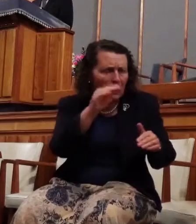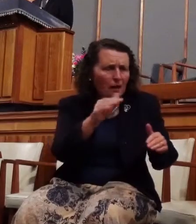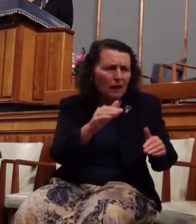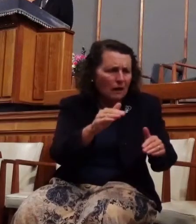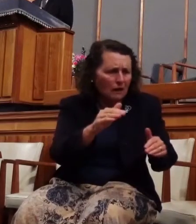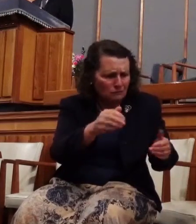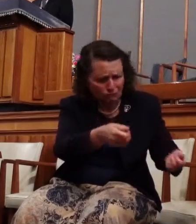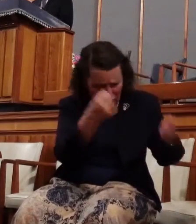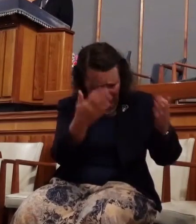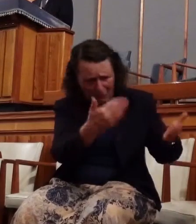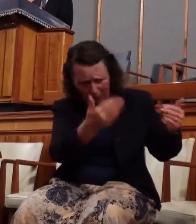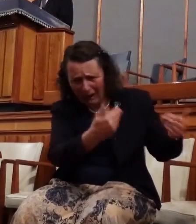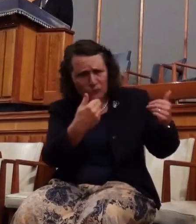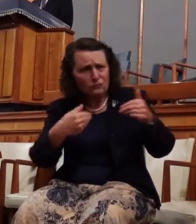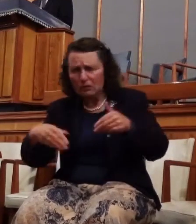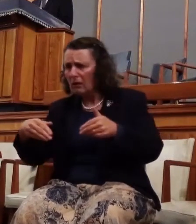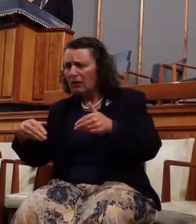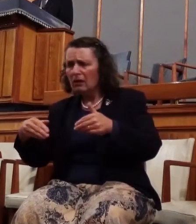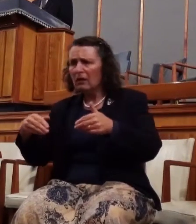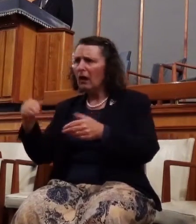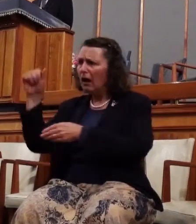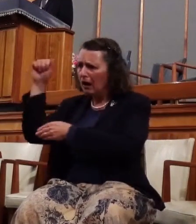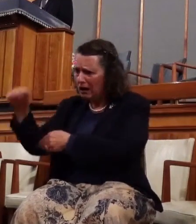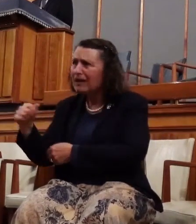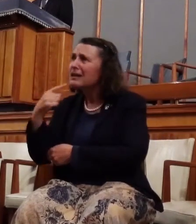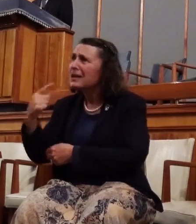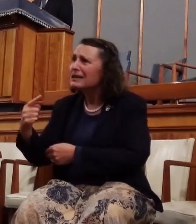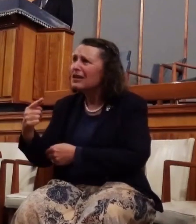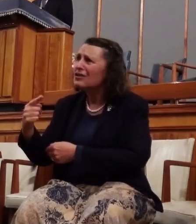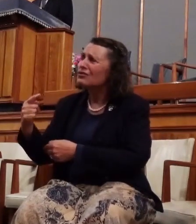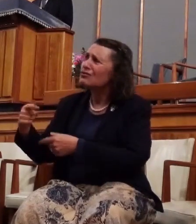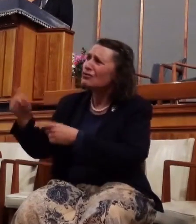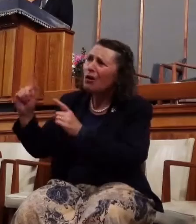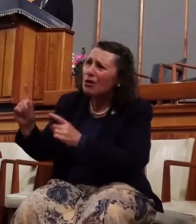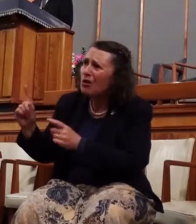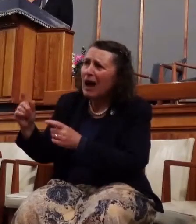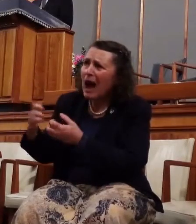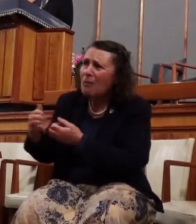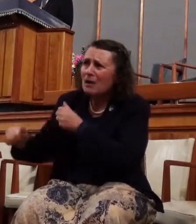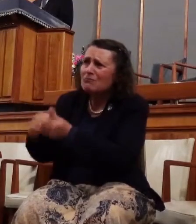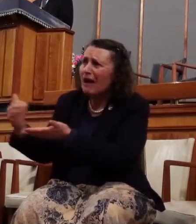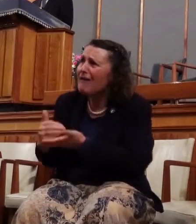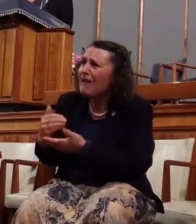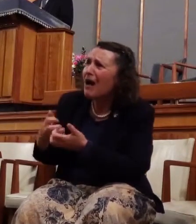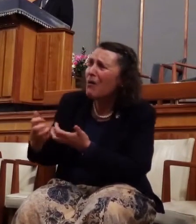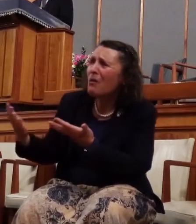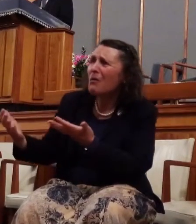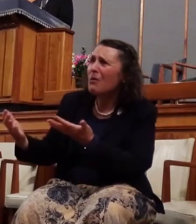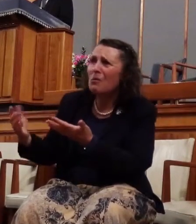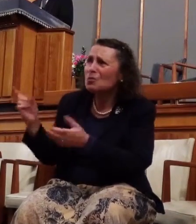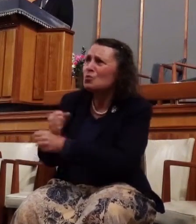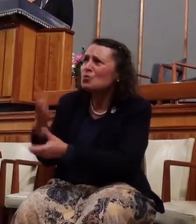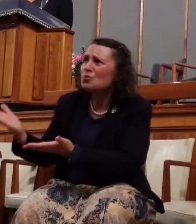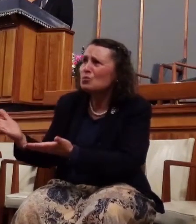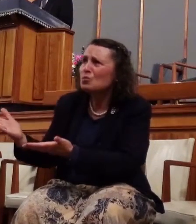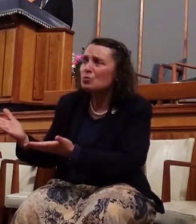said, Sirs, what must I do to be saved? And they said, Believe on